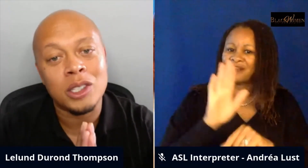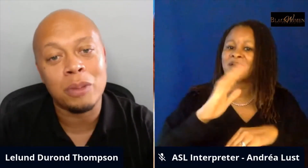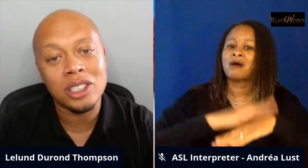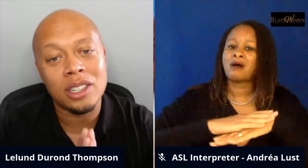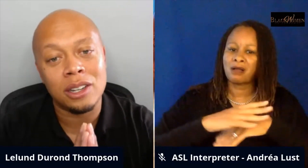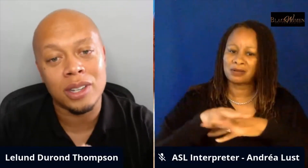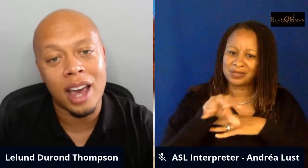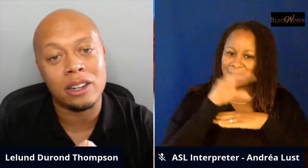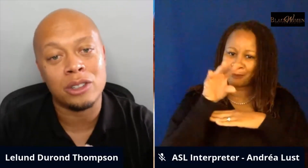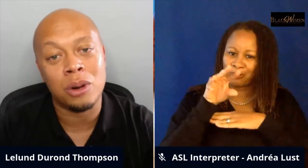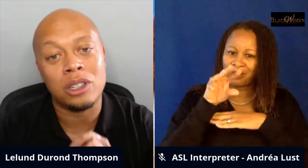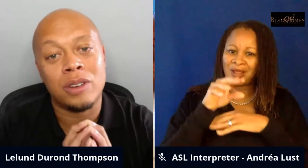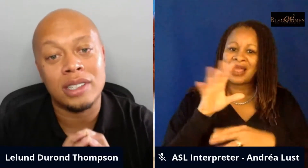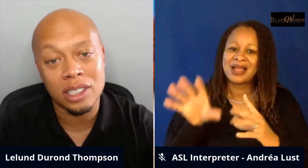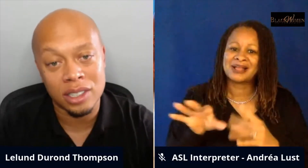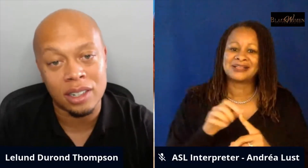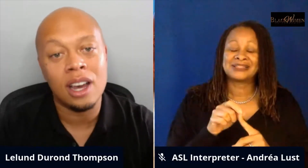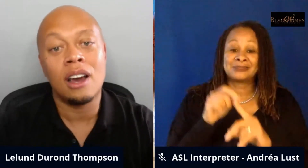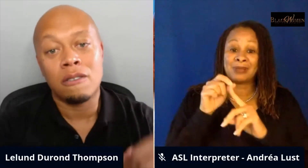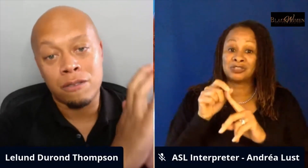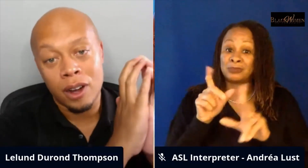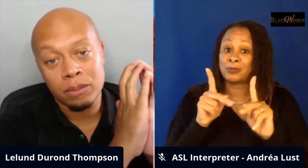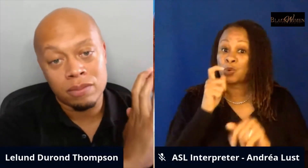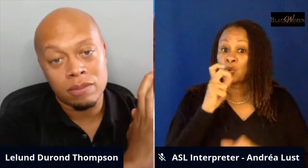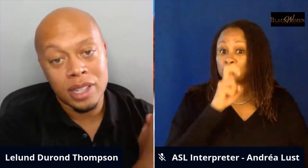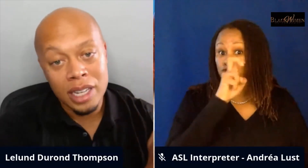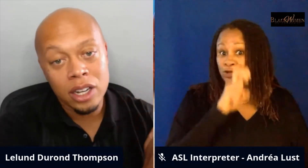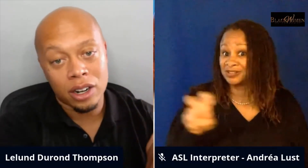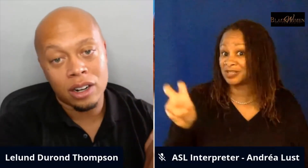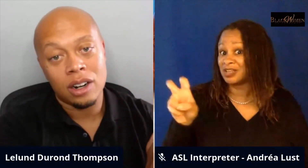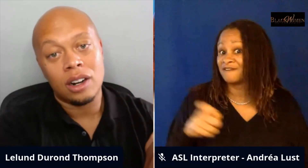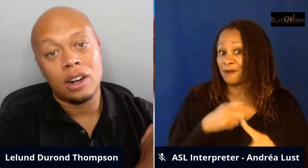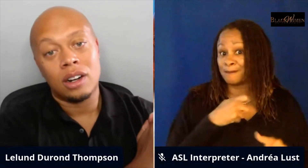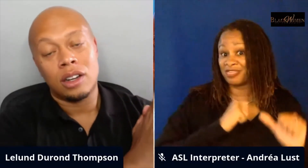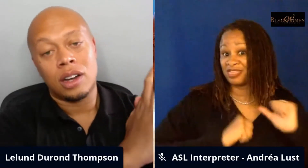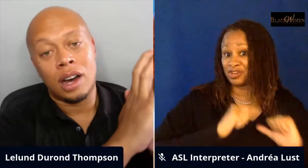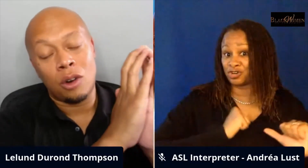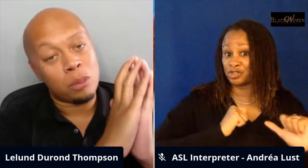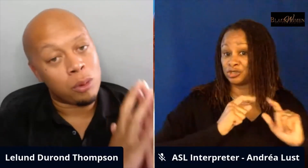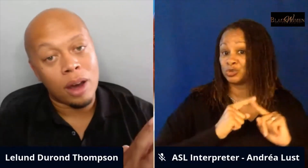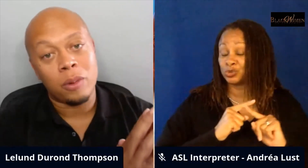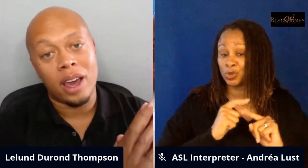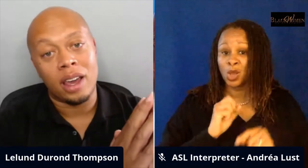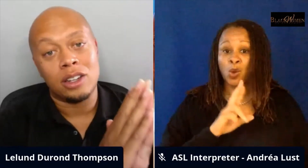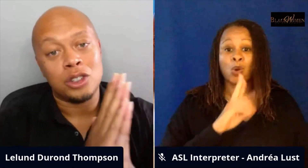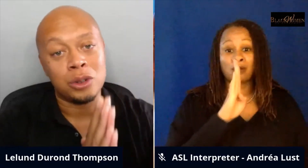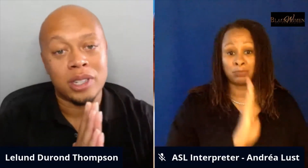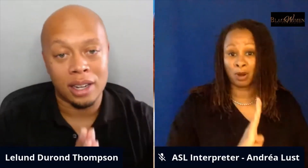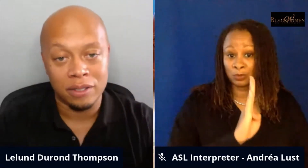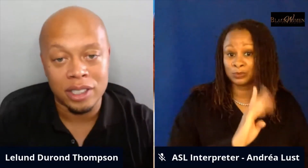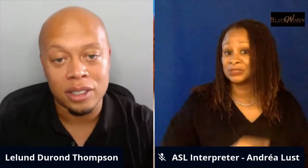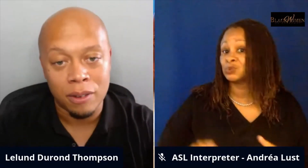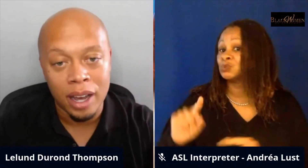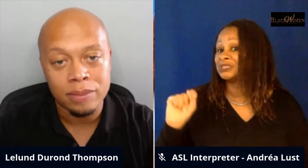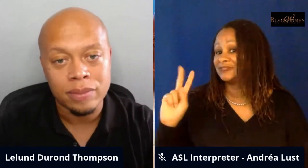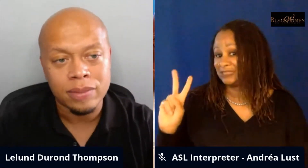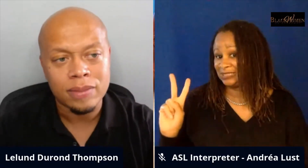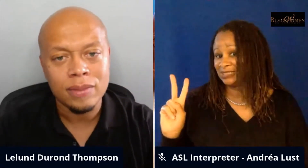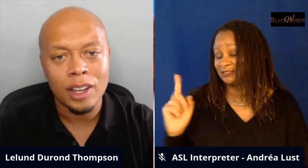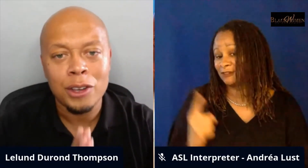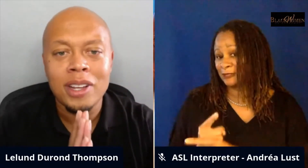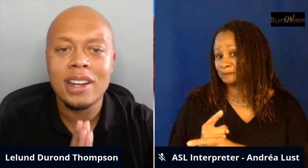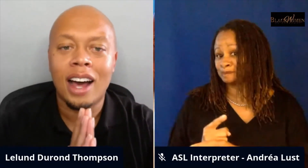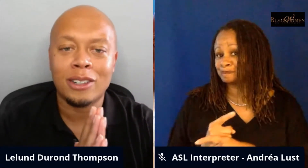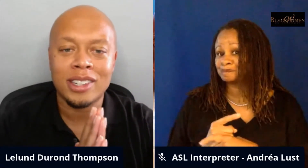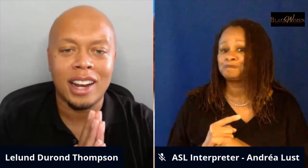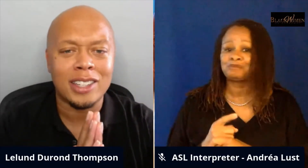camera, especially those actors who are transitioning from theater or Broadway to television, right?